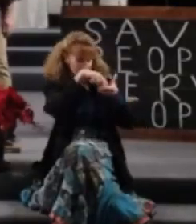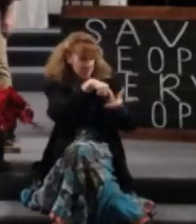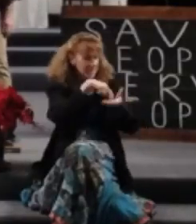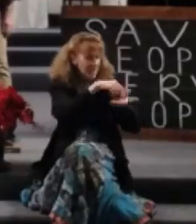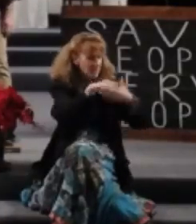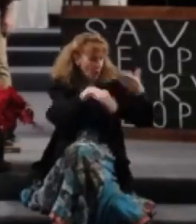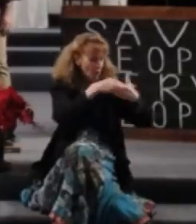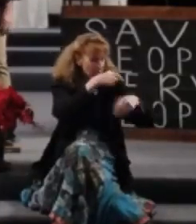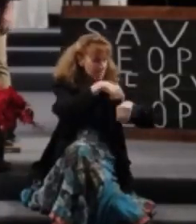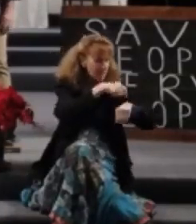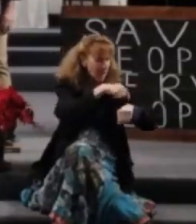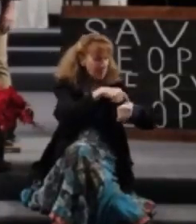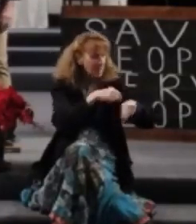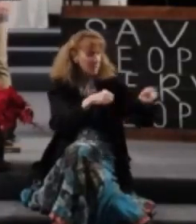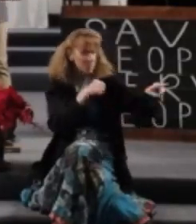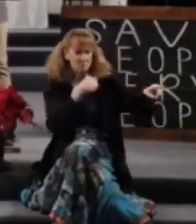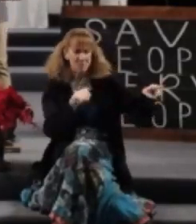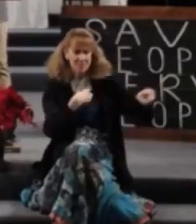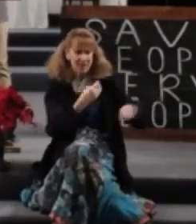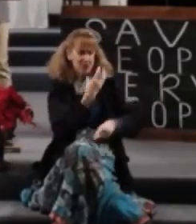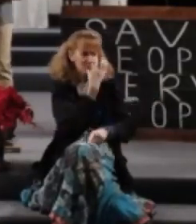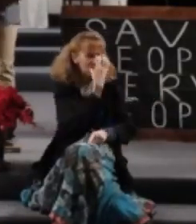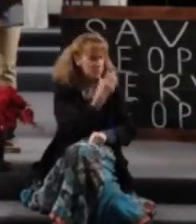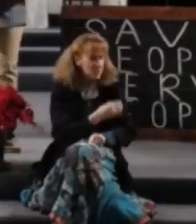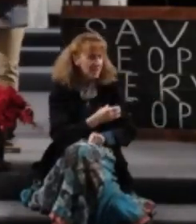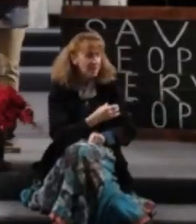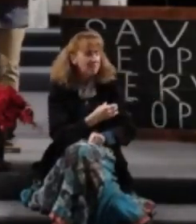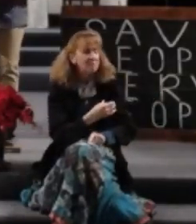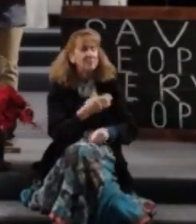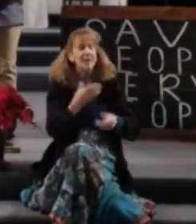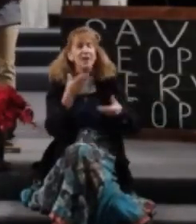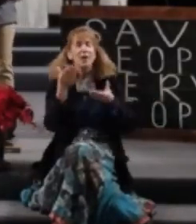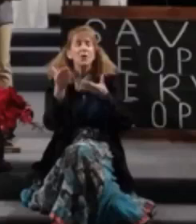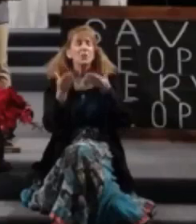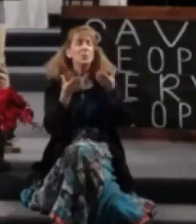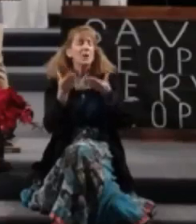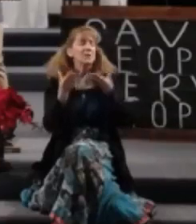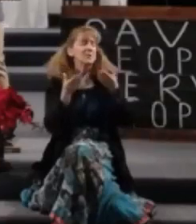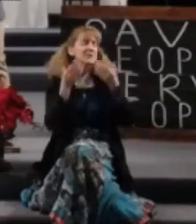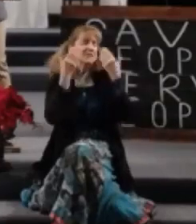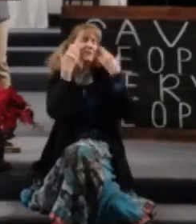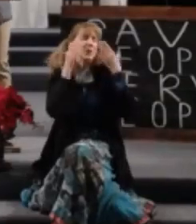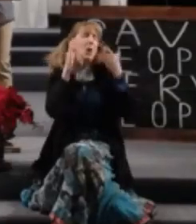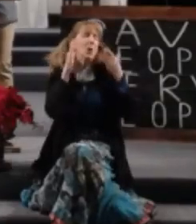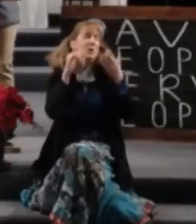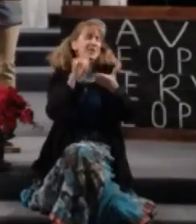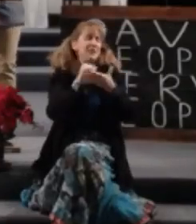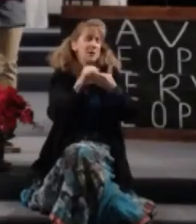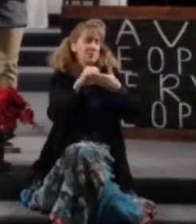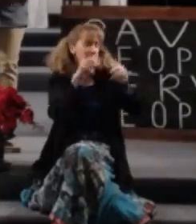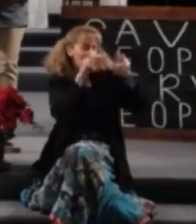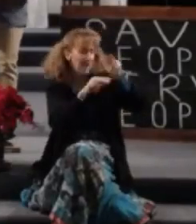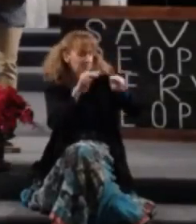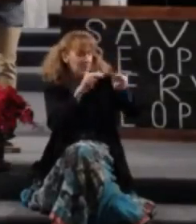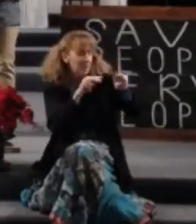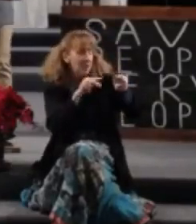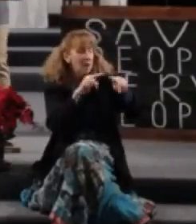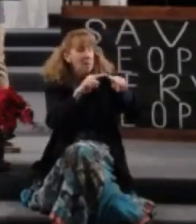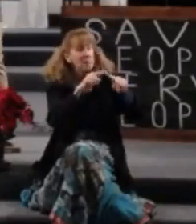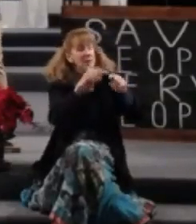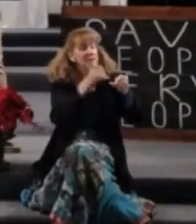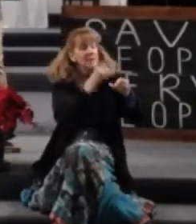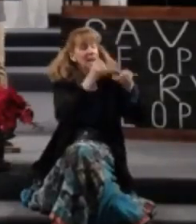not even crabby. And the waitress never knew that she was being scrutinized, but by the end of the